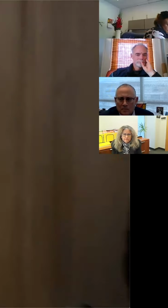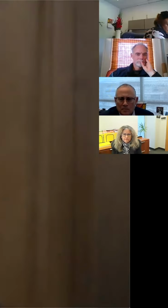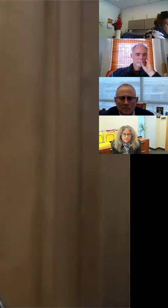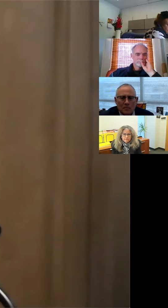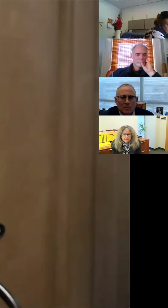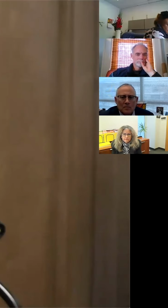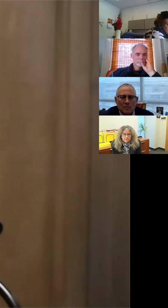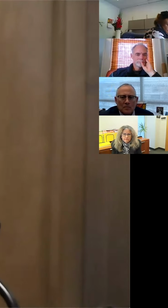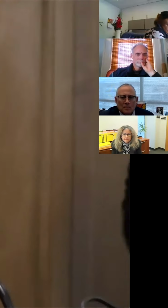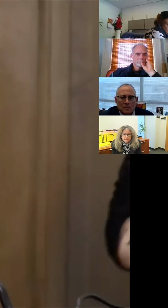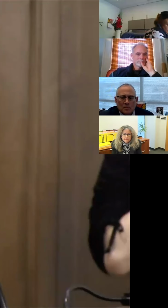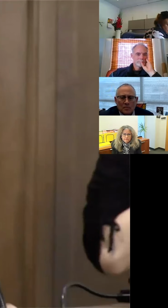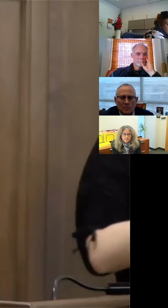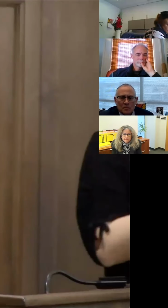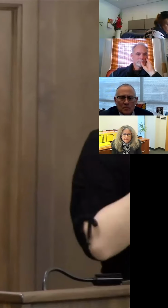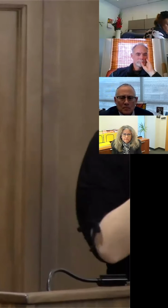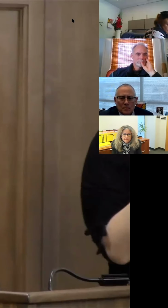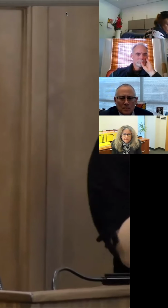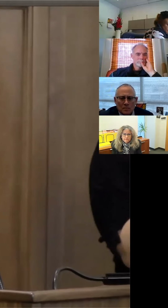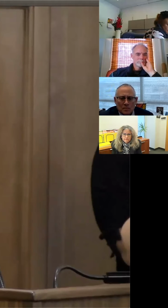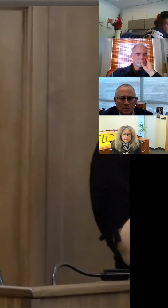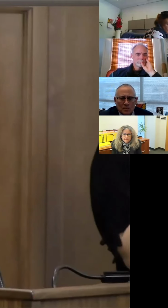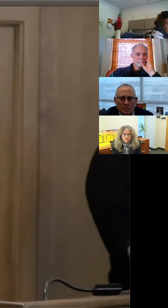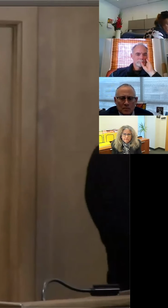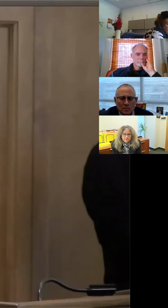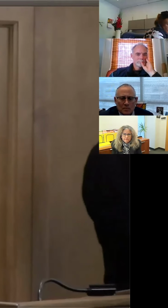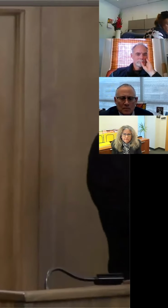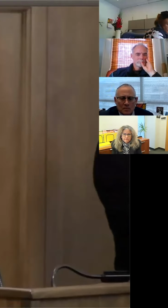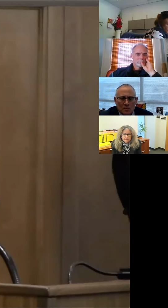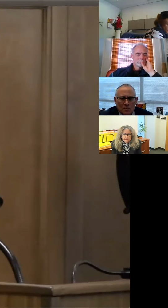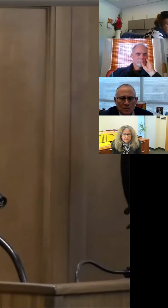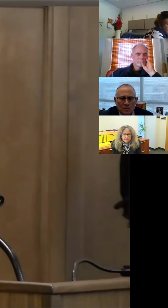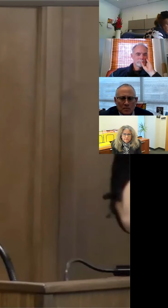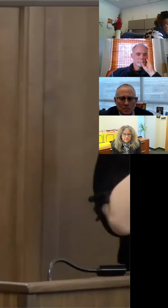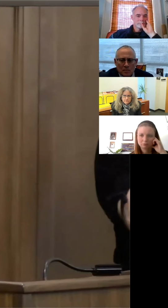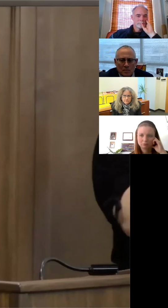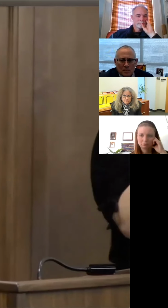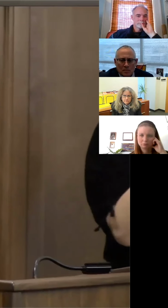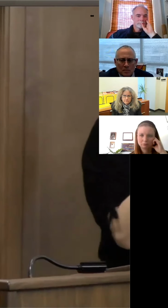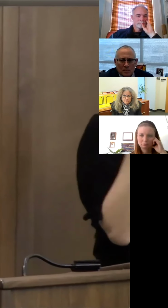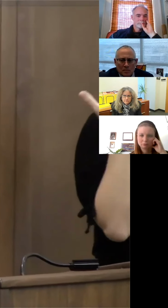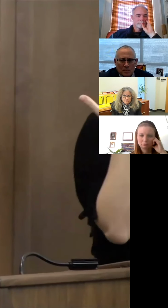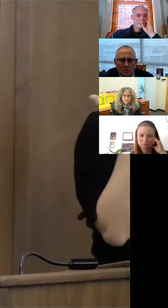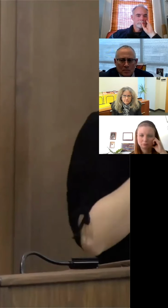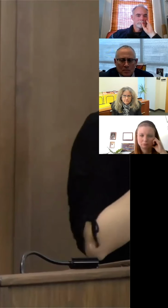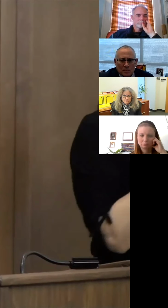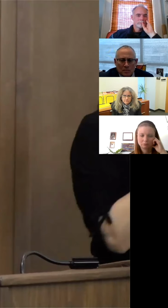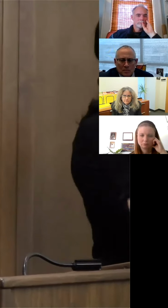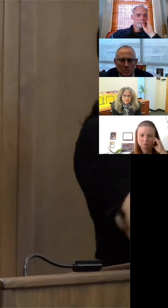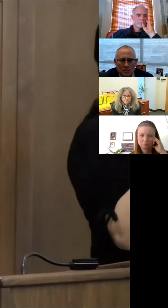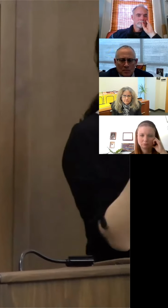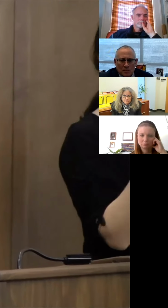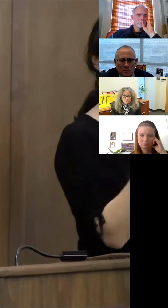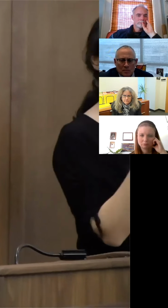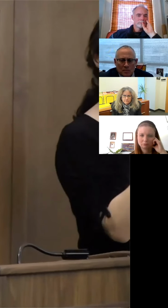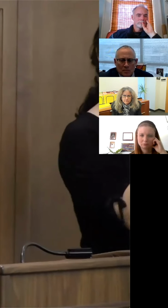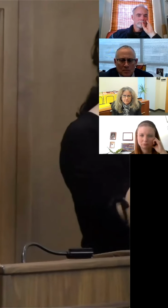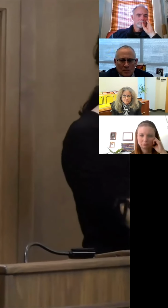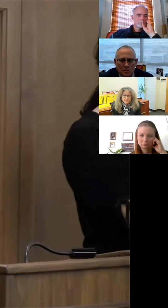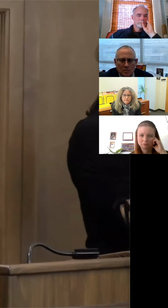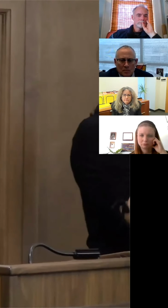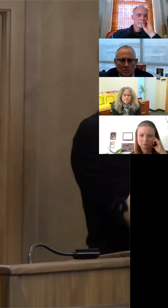Before I read my selection, I would like you to think back over 100 years ago about what America was like in